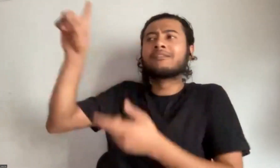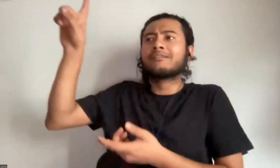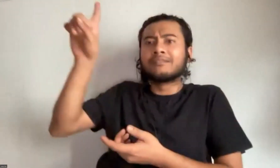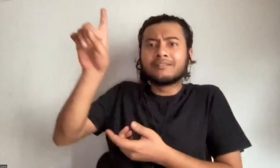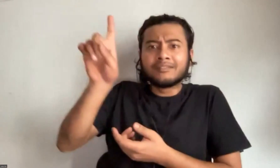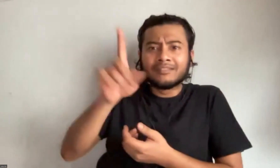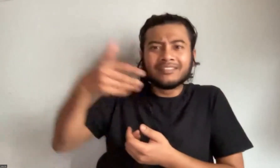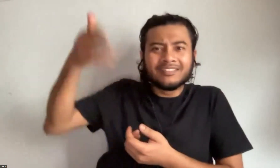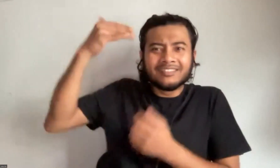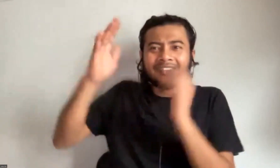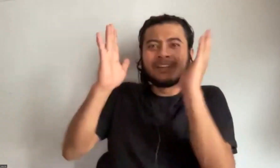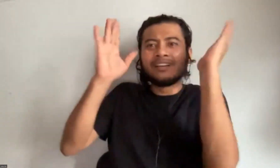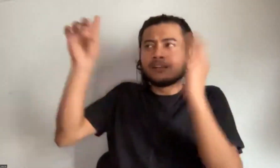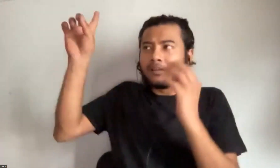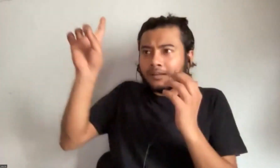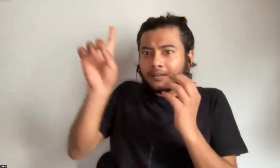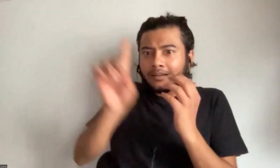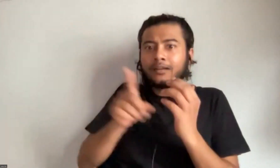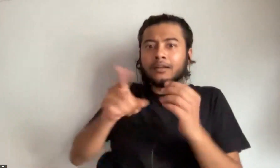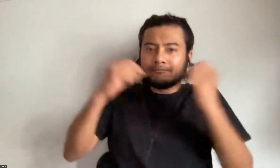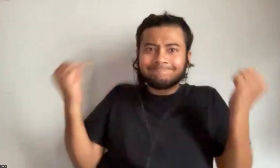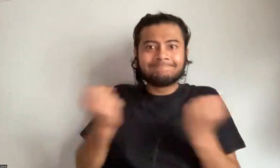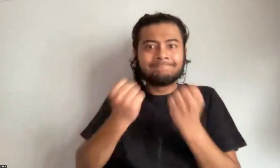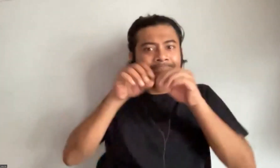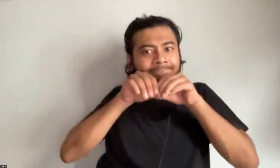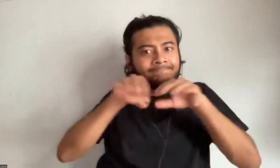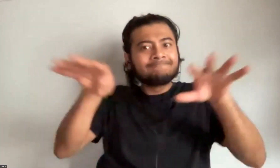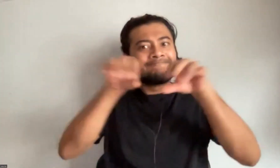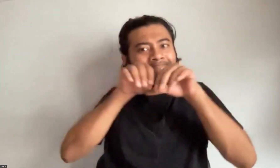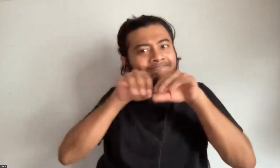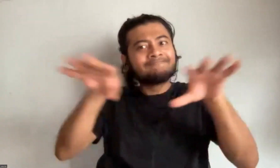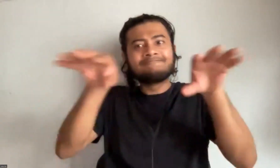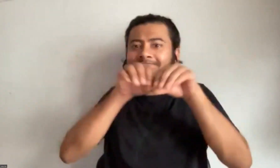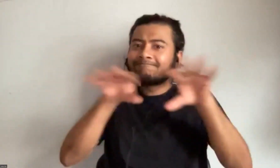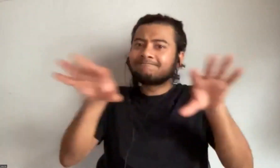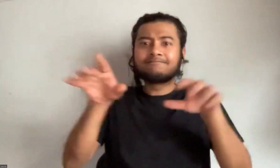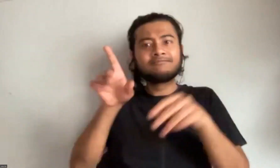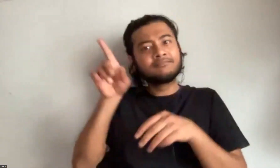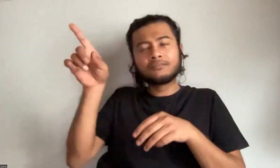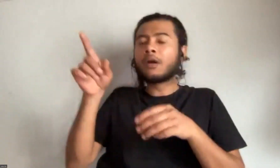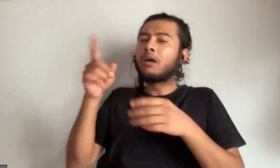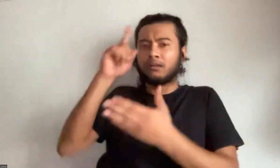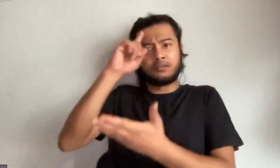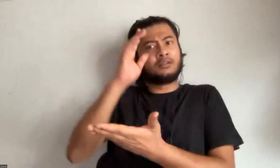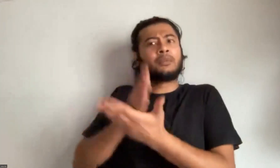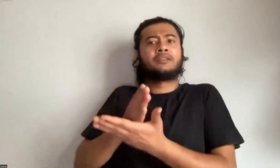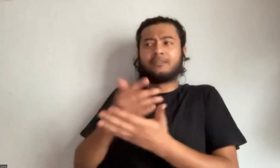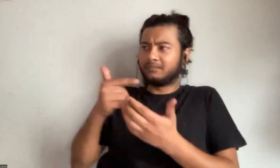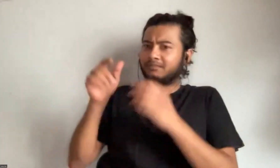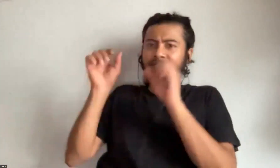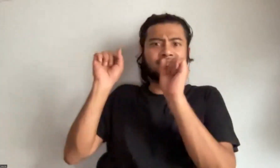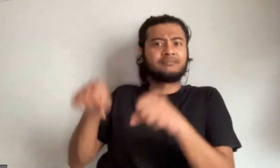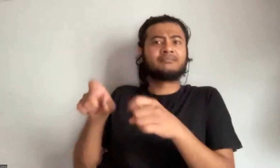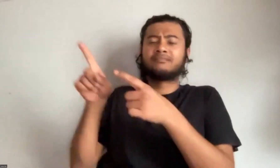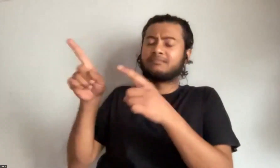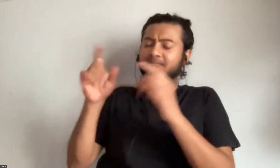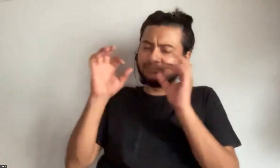Yet not everybody is doing it. Not everybody is trying to remember Krishna. In fact,